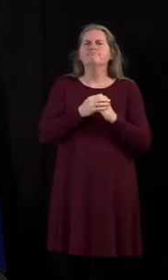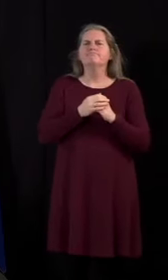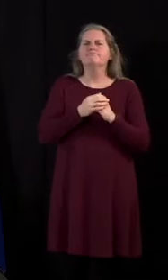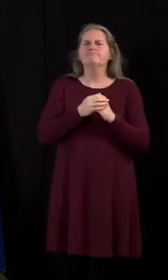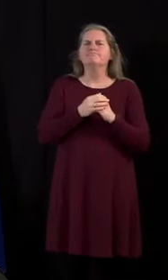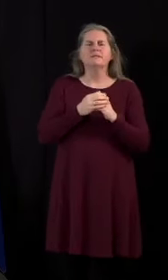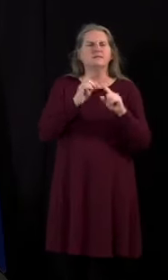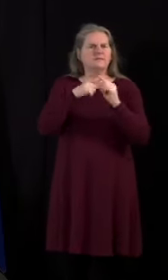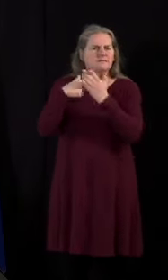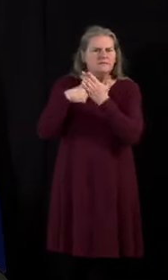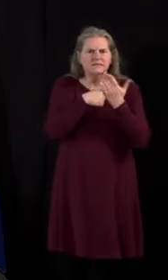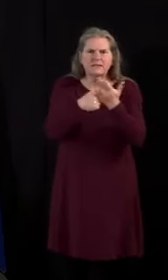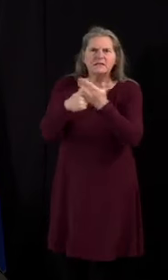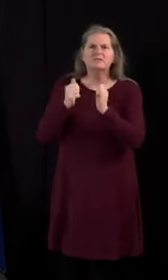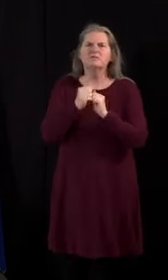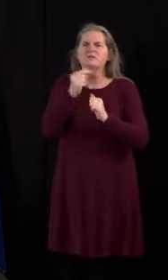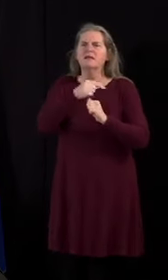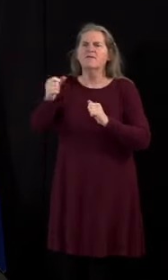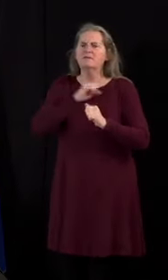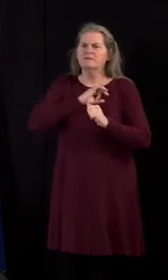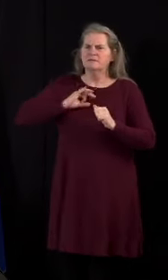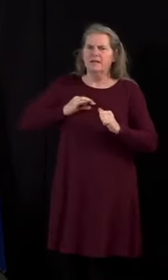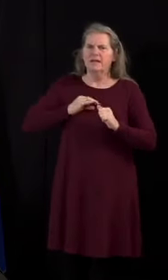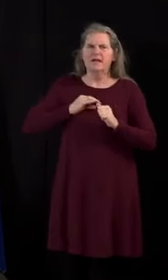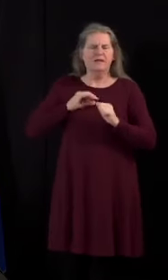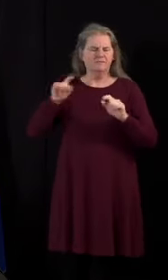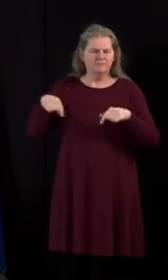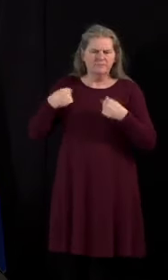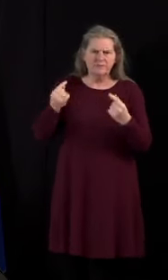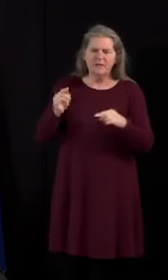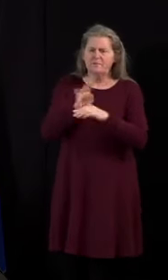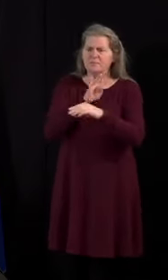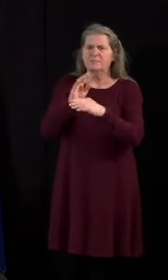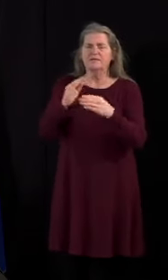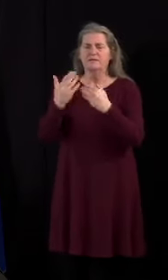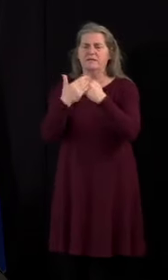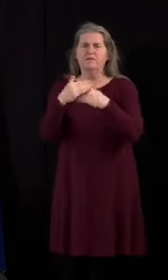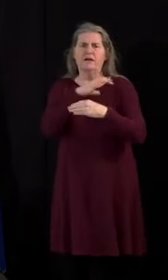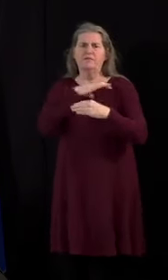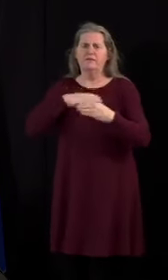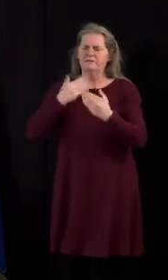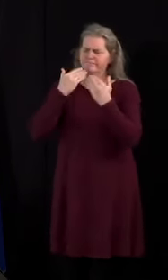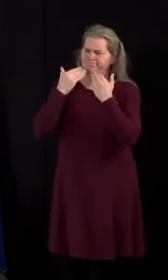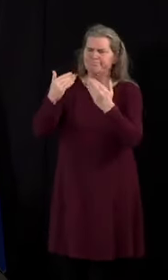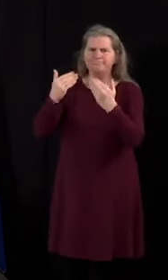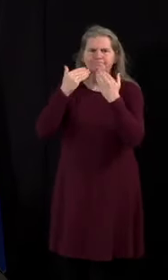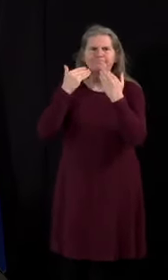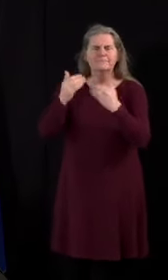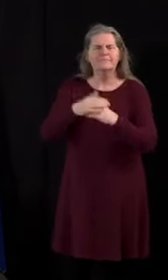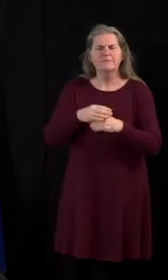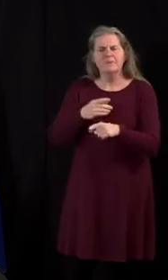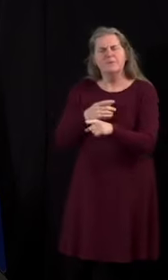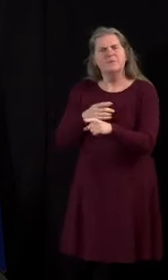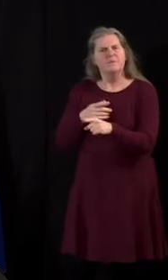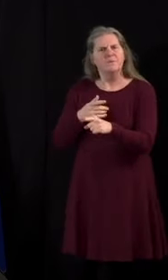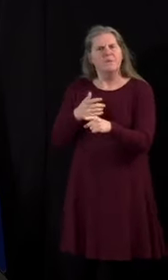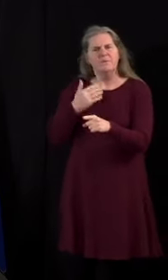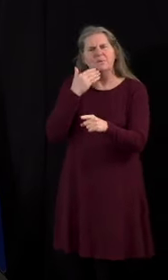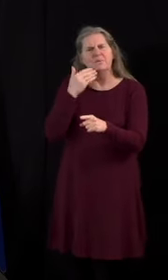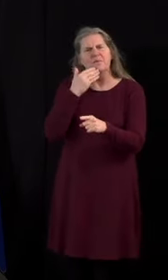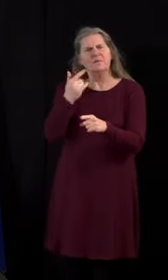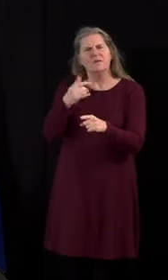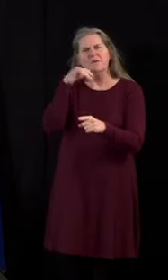and the conversations with government employees, and for the hard work of our Business Advisory Council. I do want to